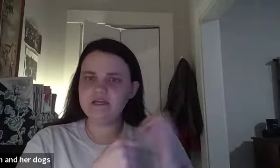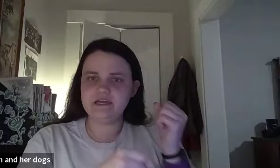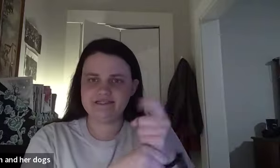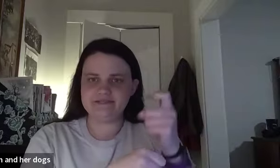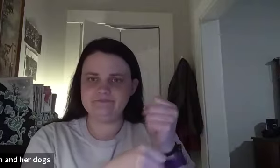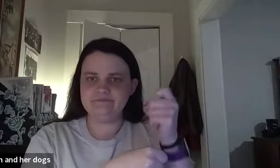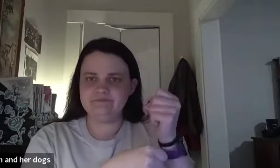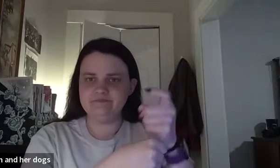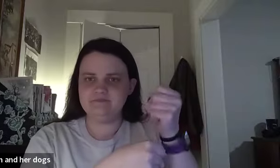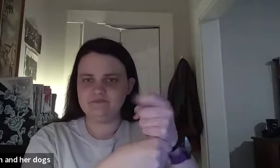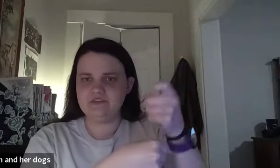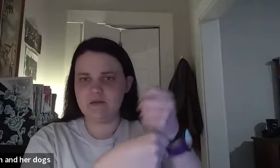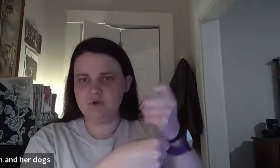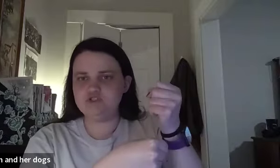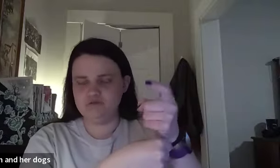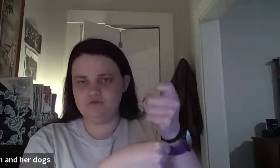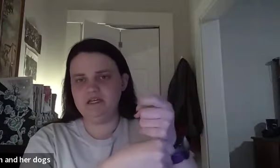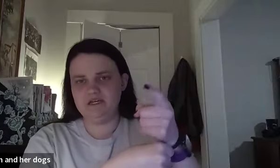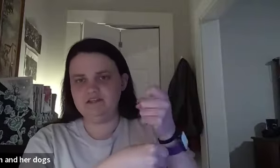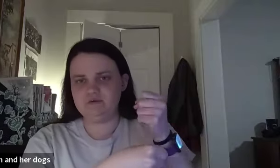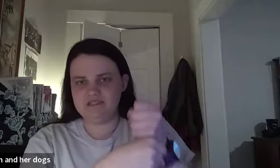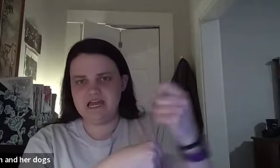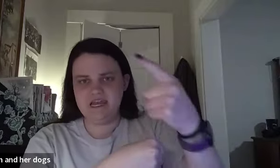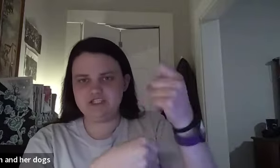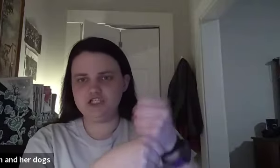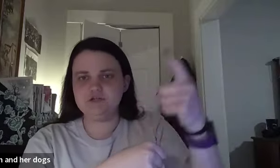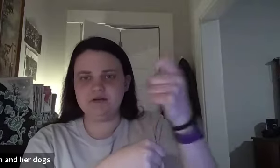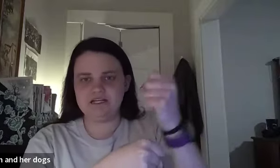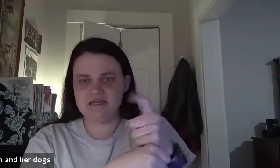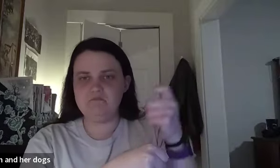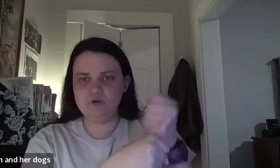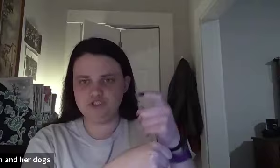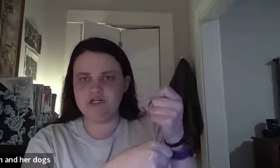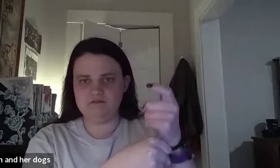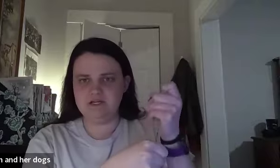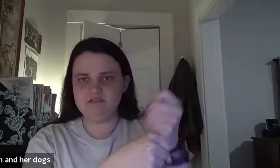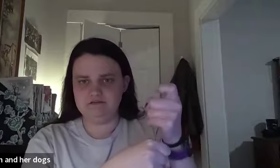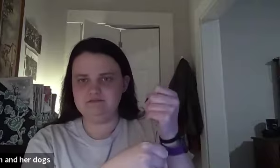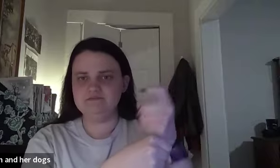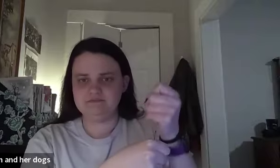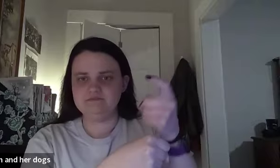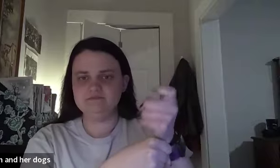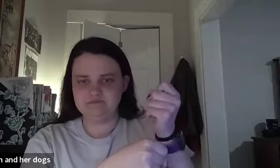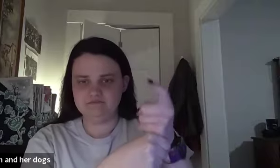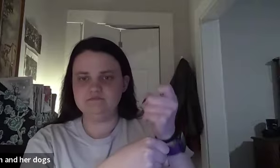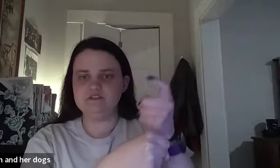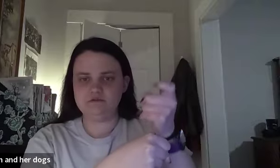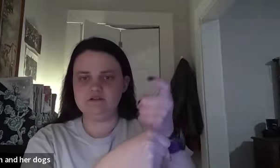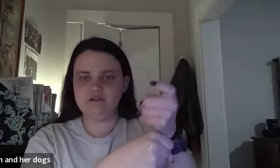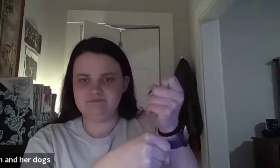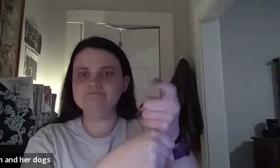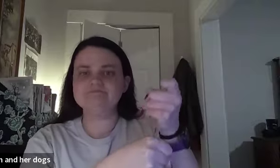annually, it's that motion repeatedly. So it's that next year, but it's that motion of it. So yearly.